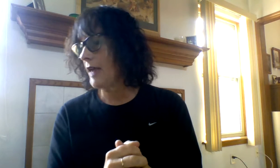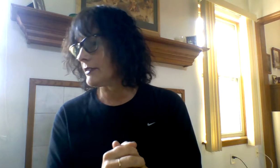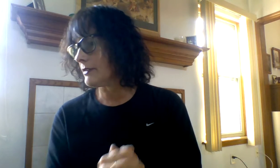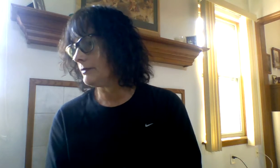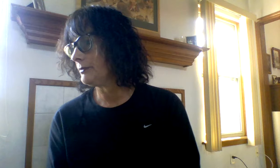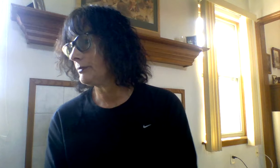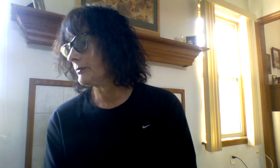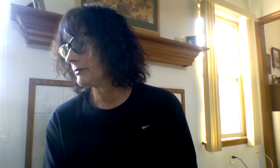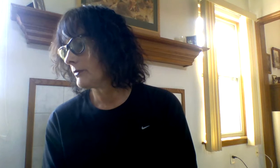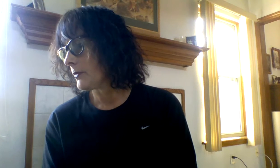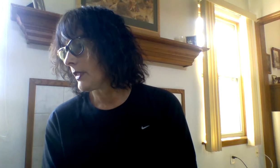that.